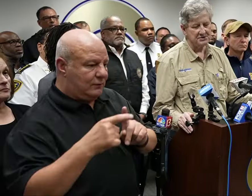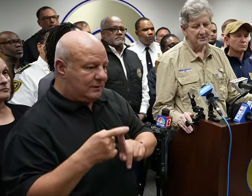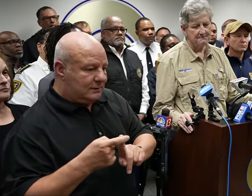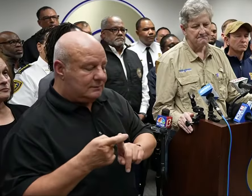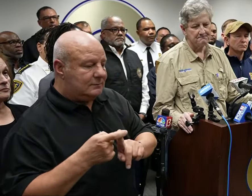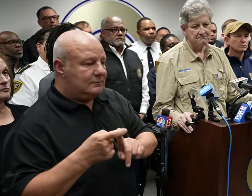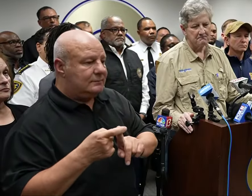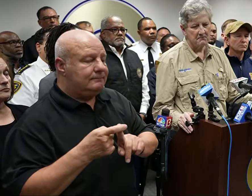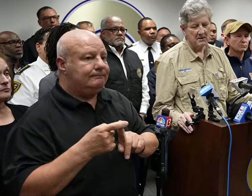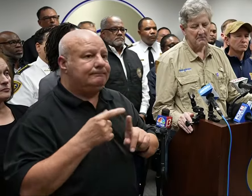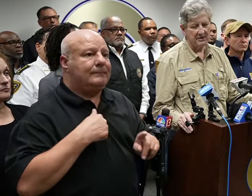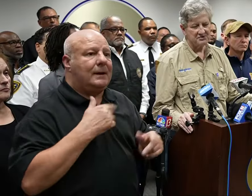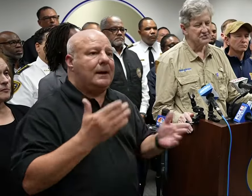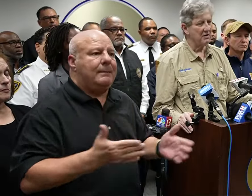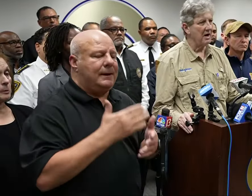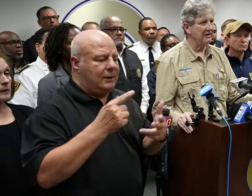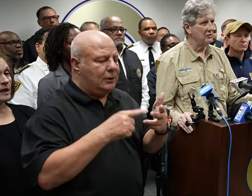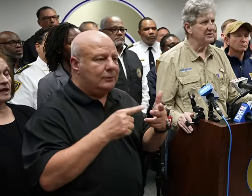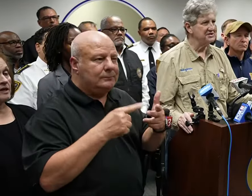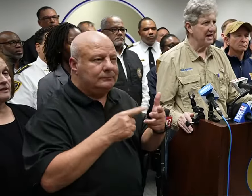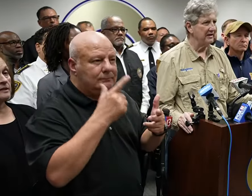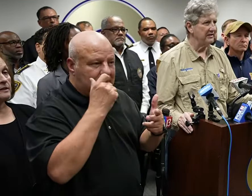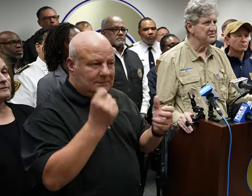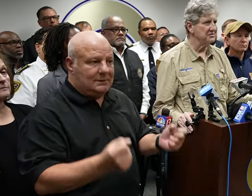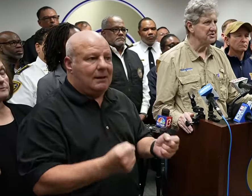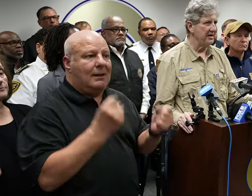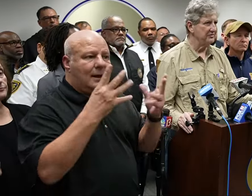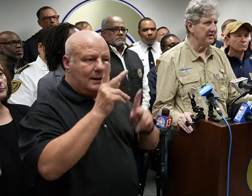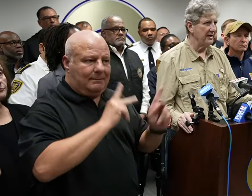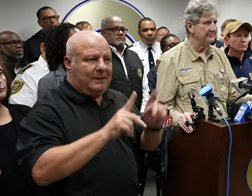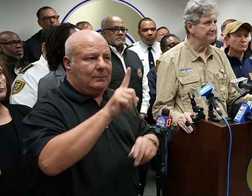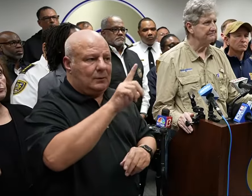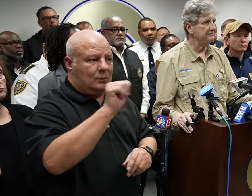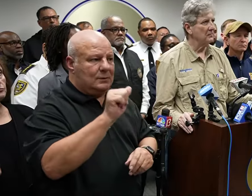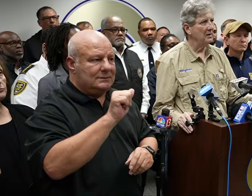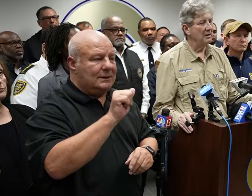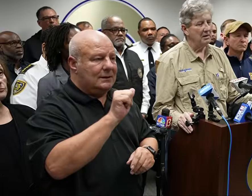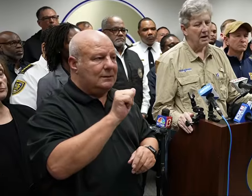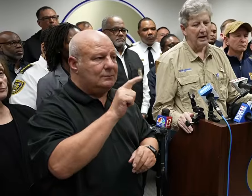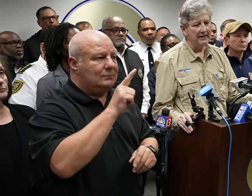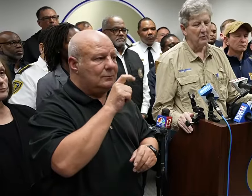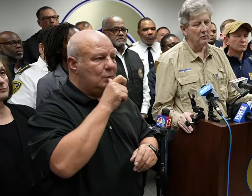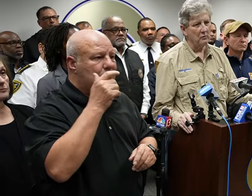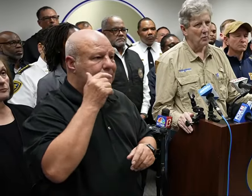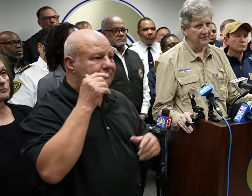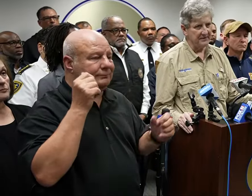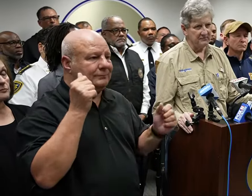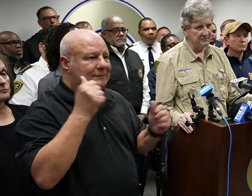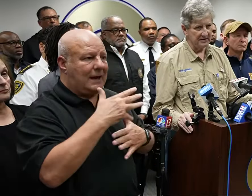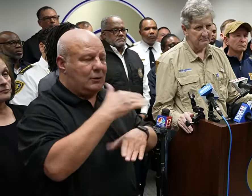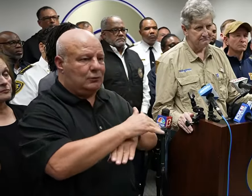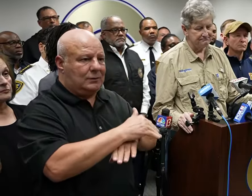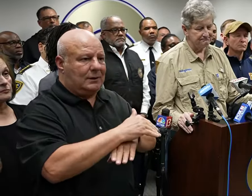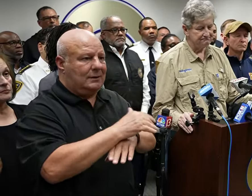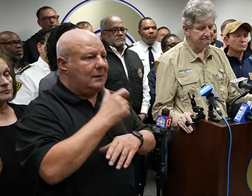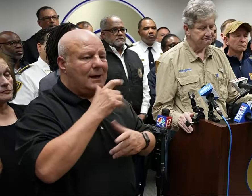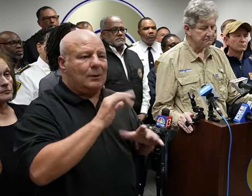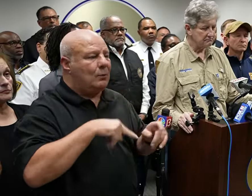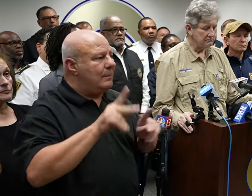because there are a lot of Louisianians that are scared tonight. I don't want them to be.